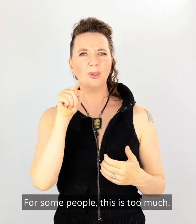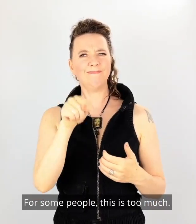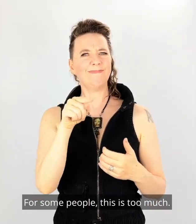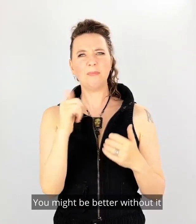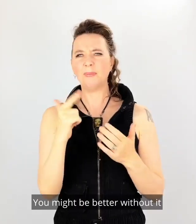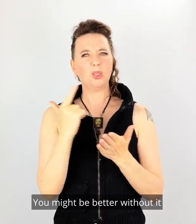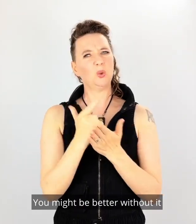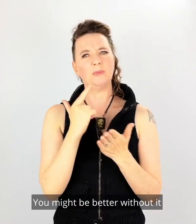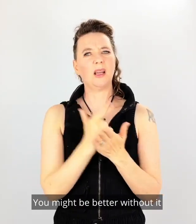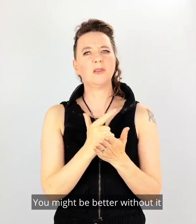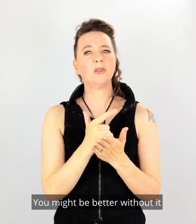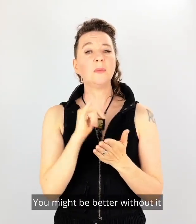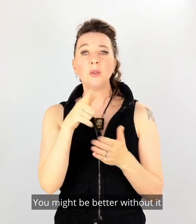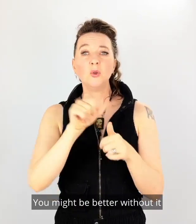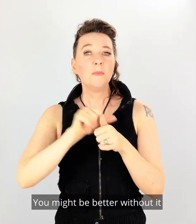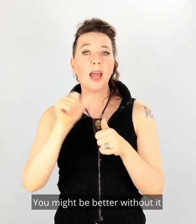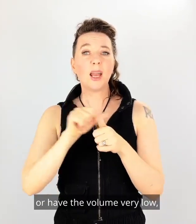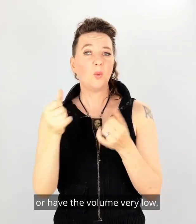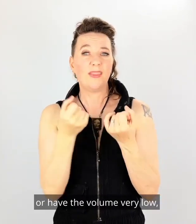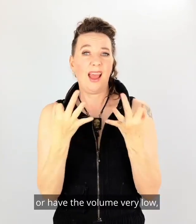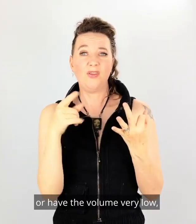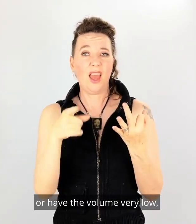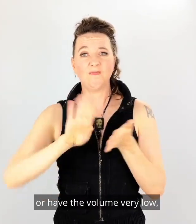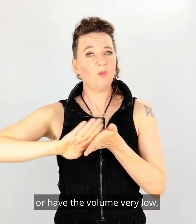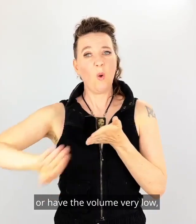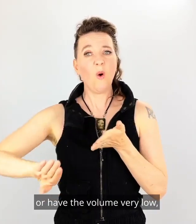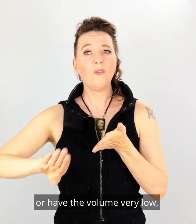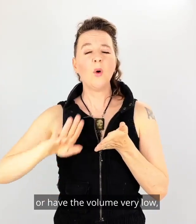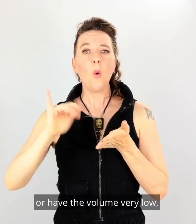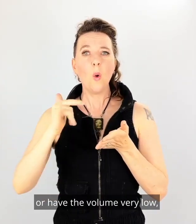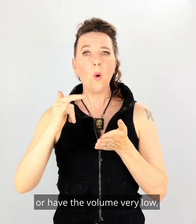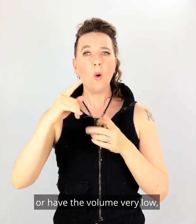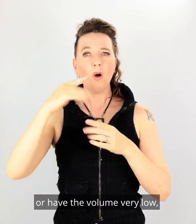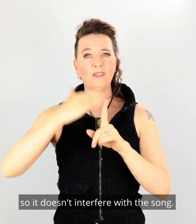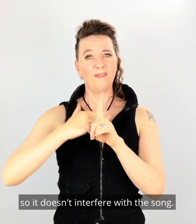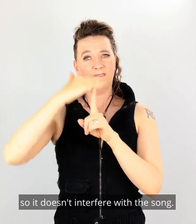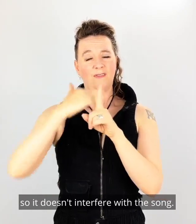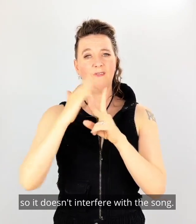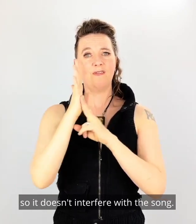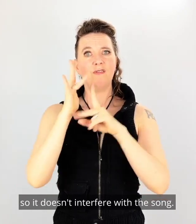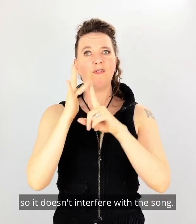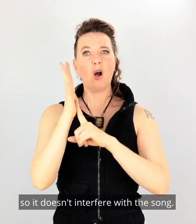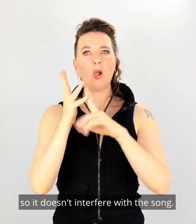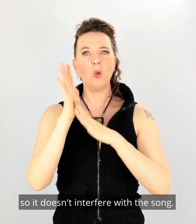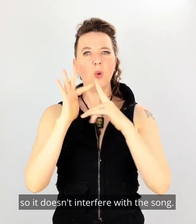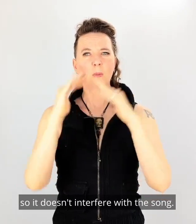You might be better without it, or have the volume very low so it doesn't interfere with the song.